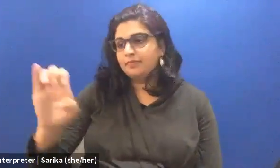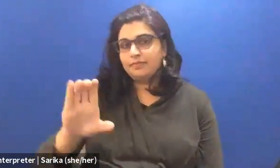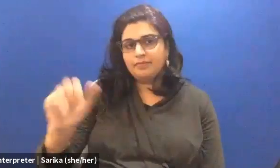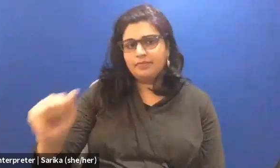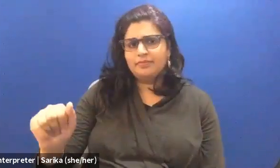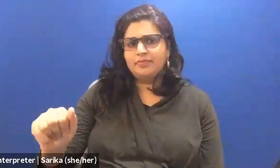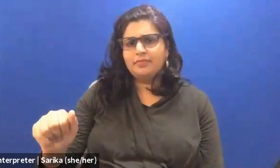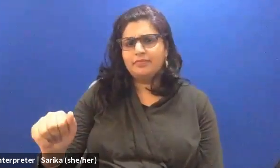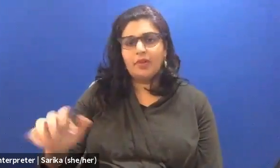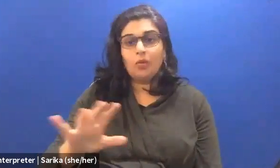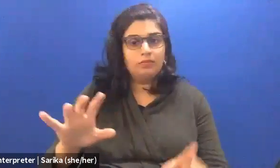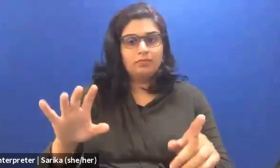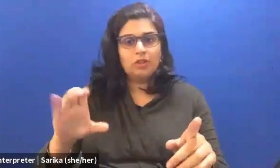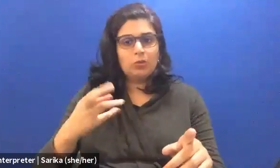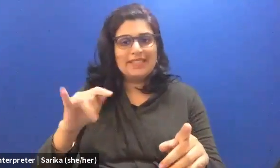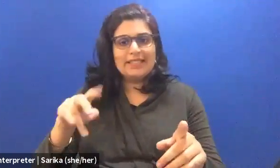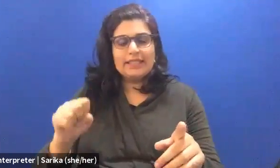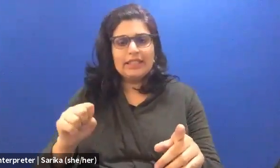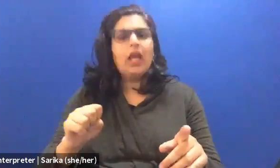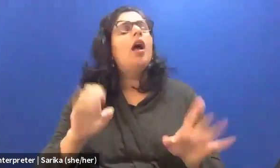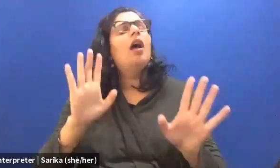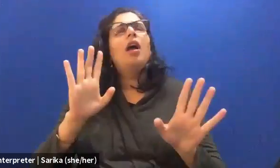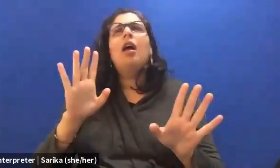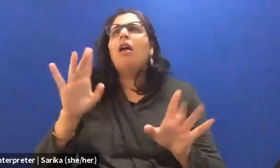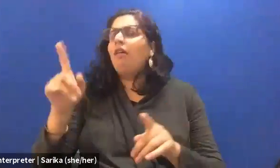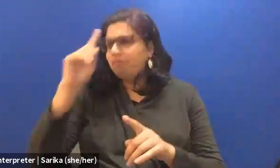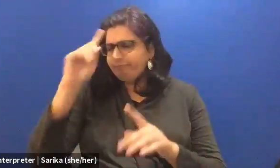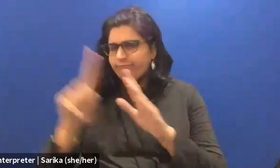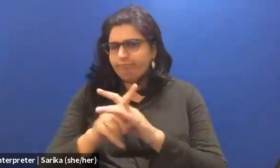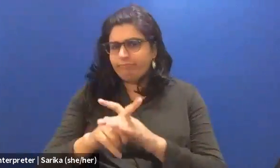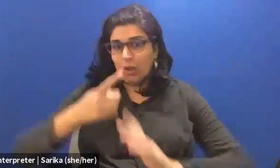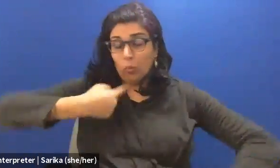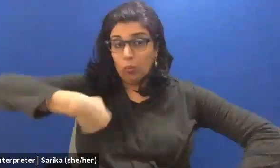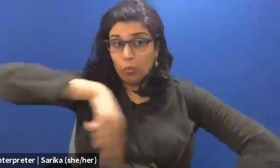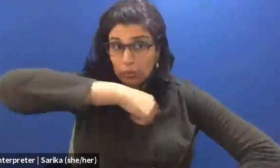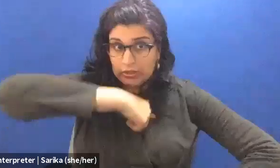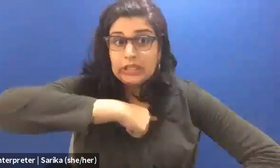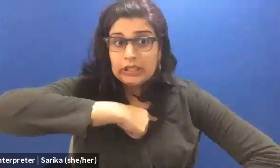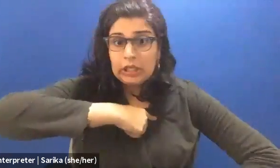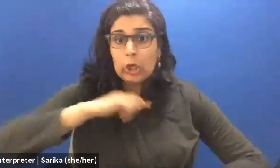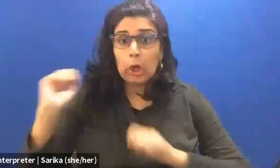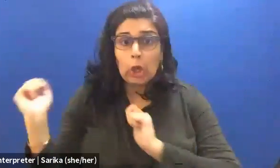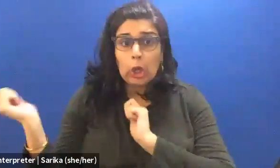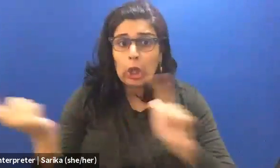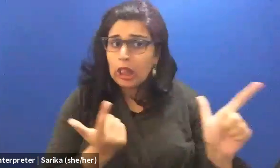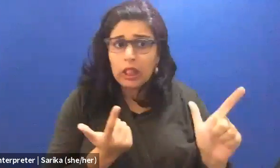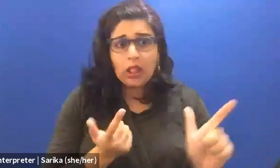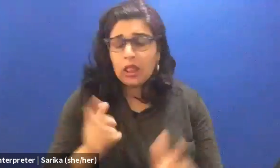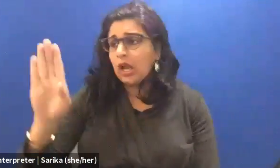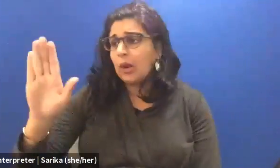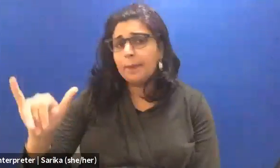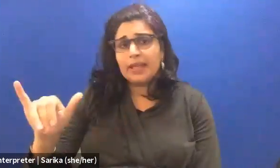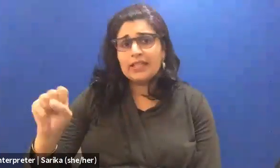Cinnamon, I was thinking when you were talking about being a bystander, I think we are the bystanders. We are all the bystanders,